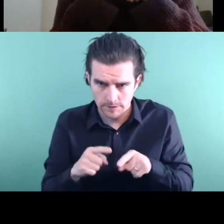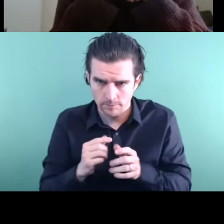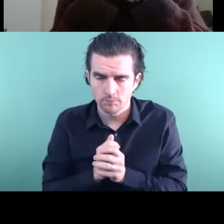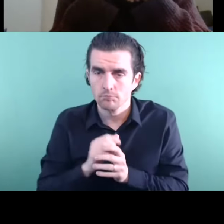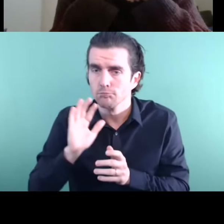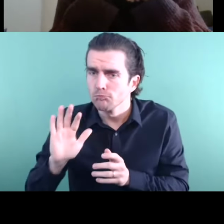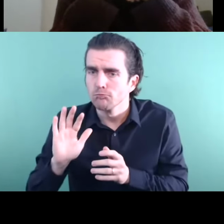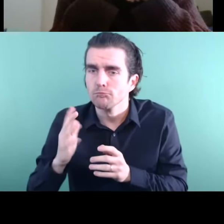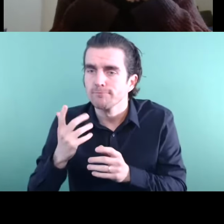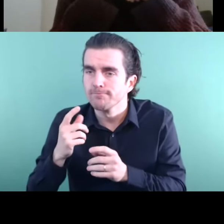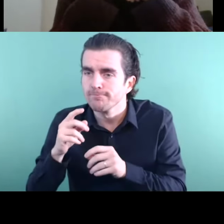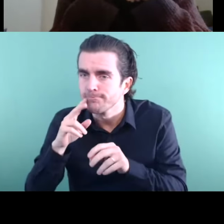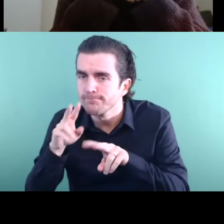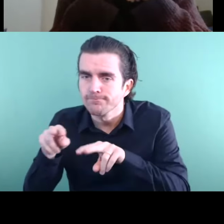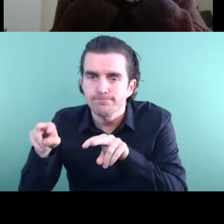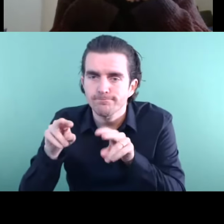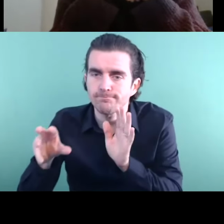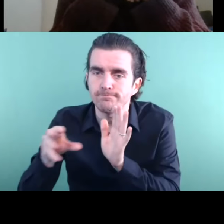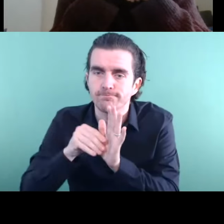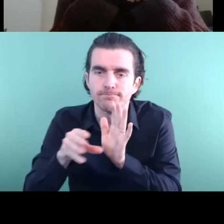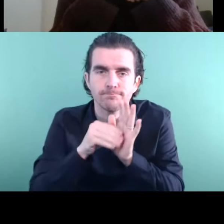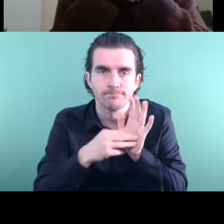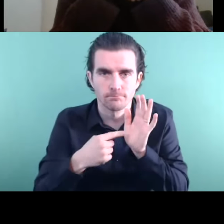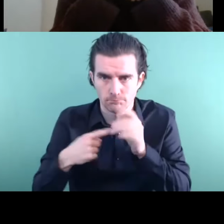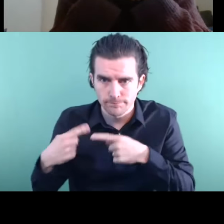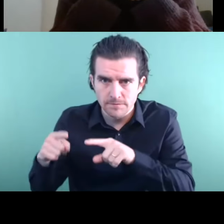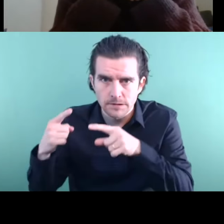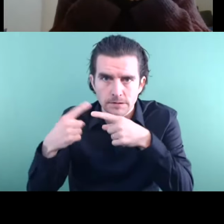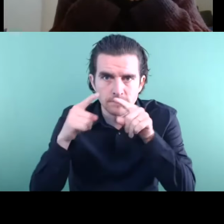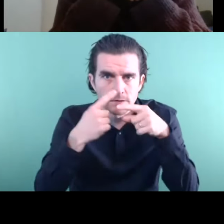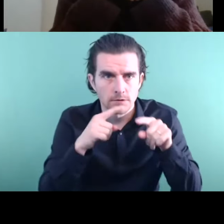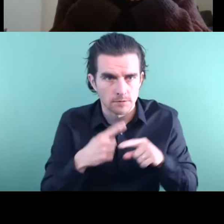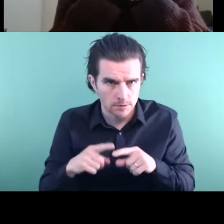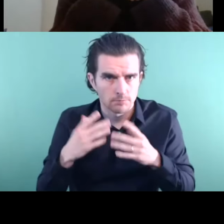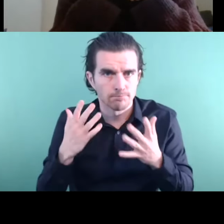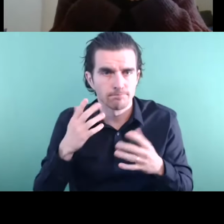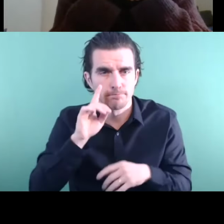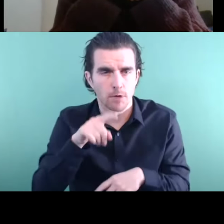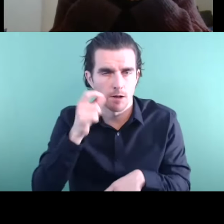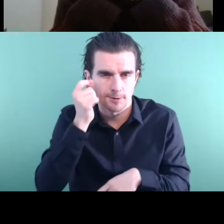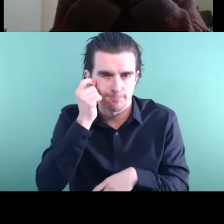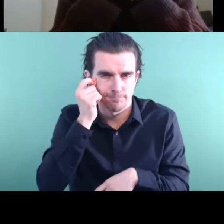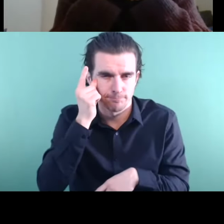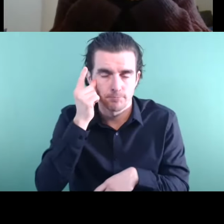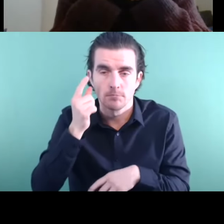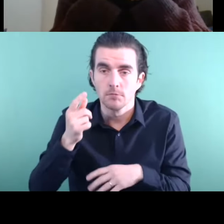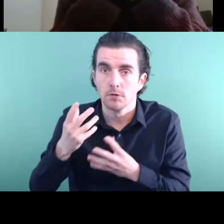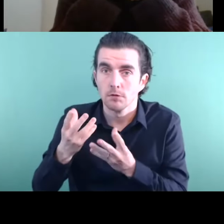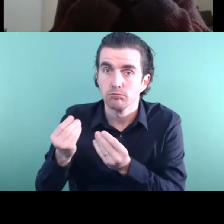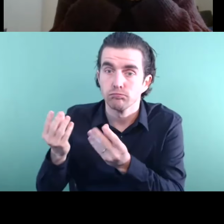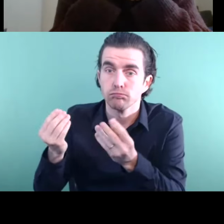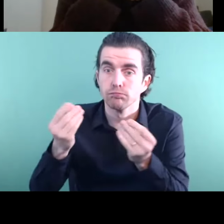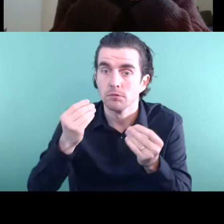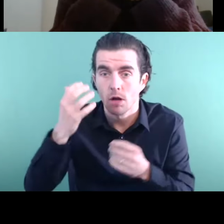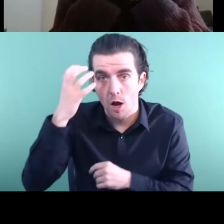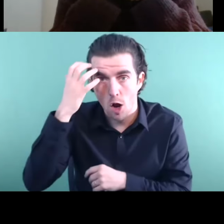and the UK government is one of them, is increasingly working with its own evidence landscape. That means